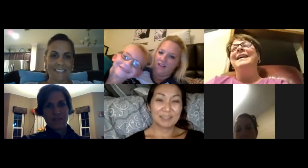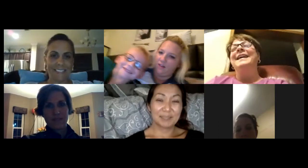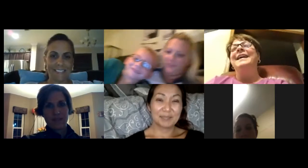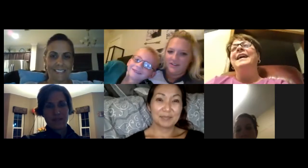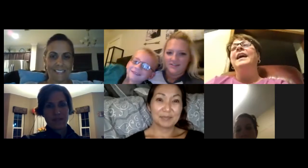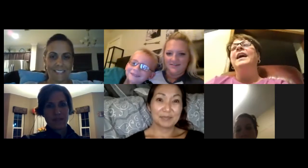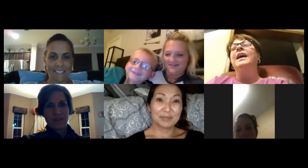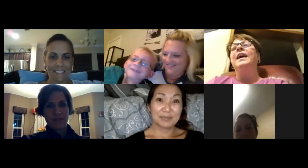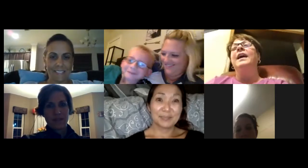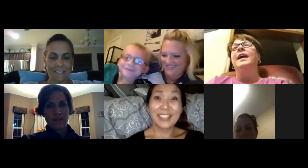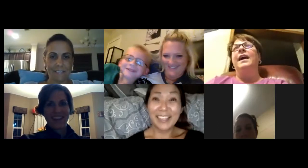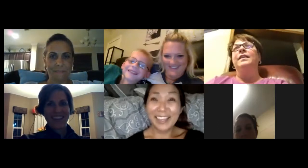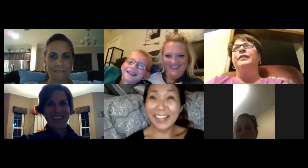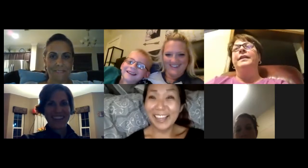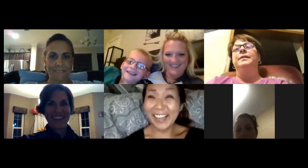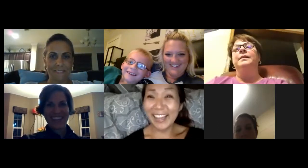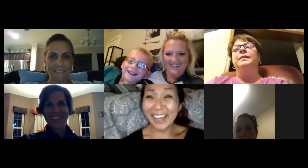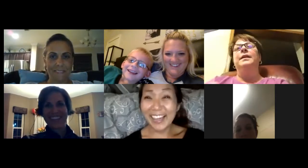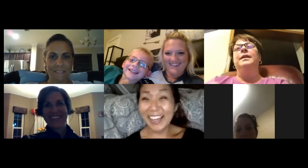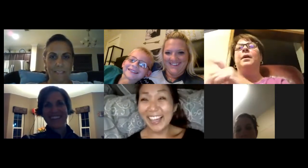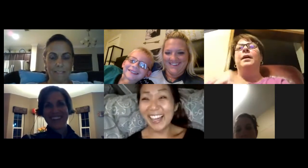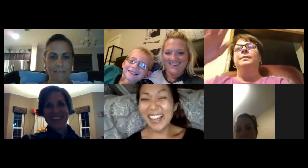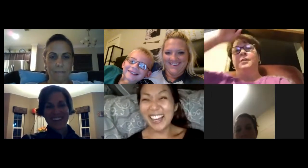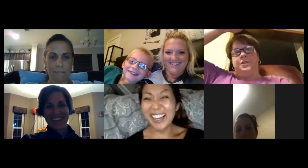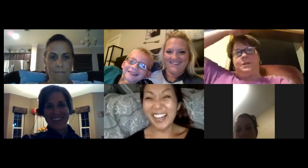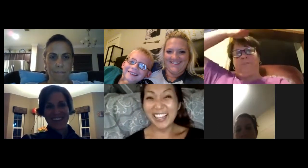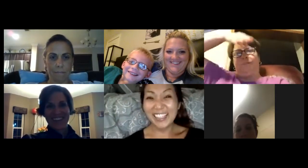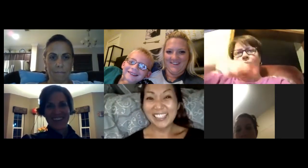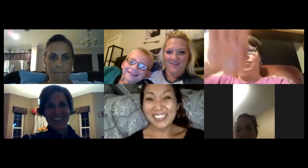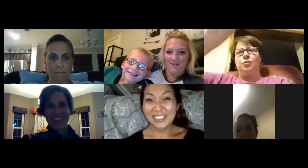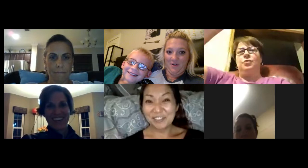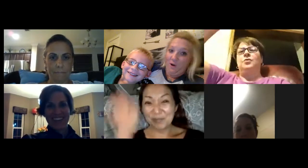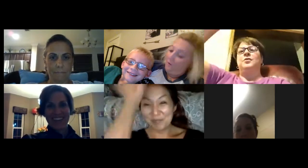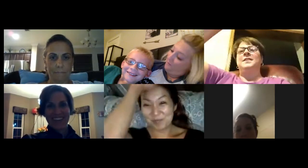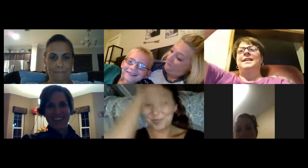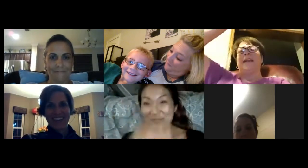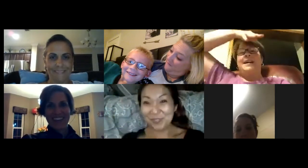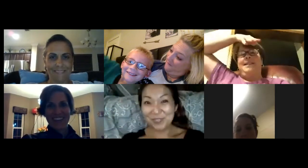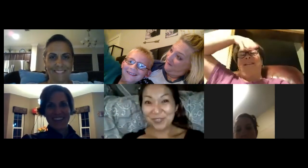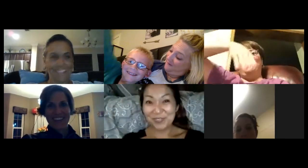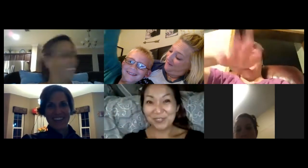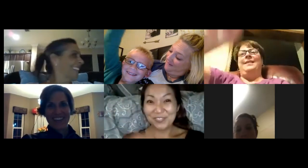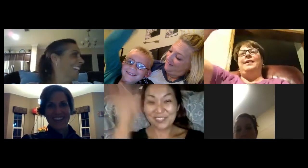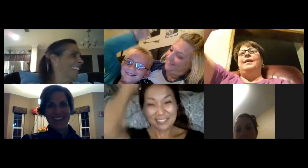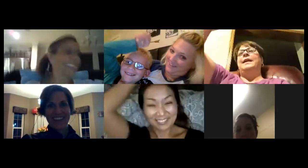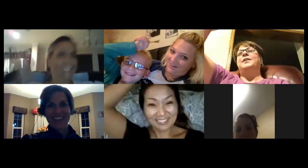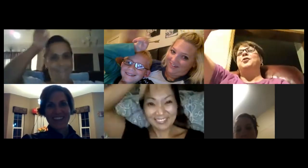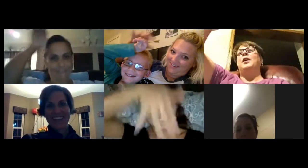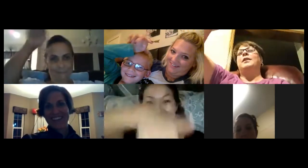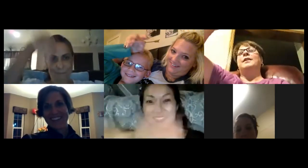elephant. Elephant. Well, it's just like that. Like a trunk. The